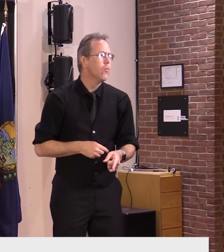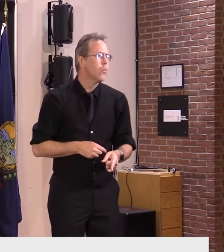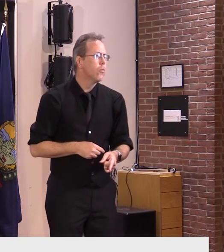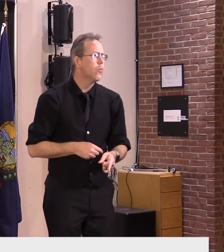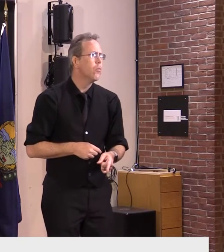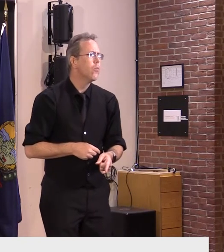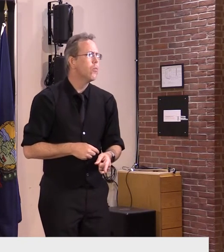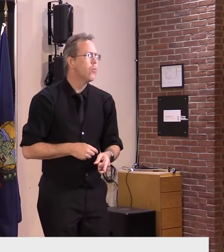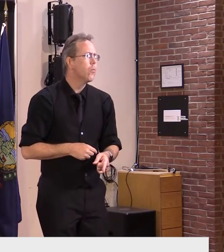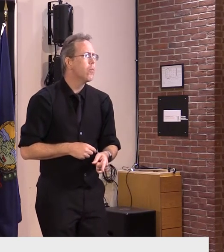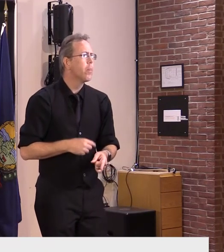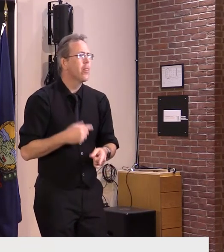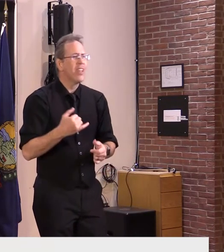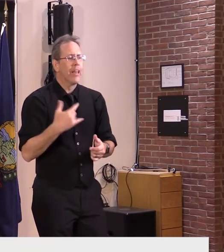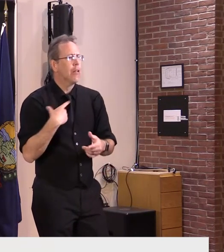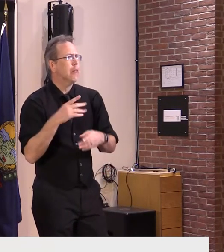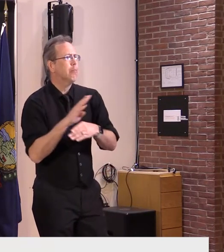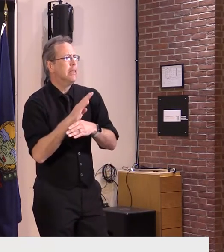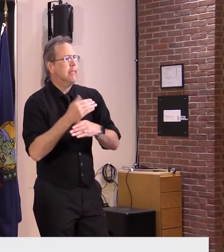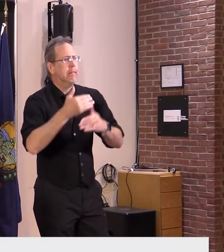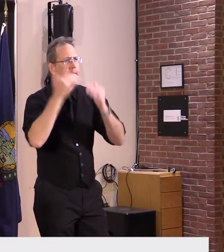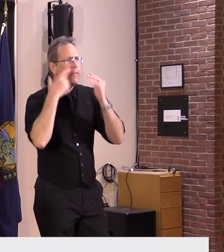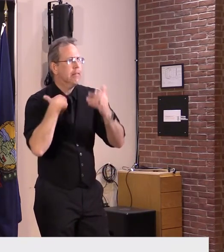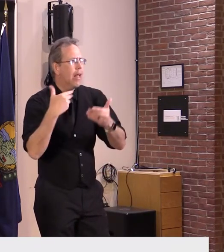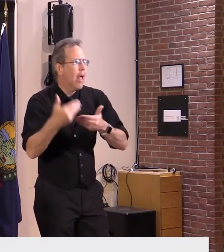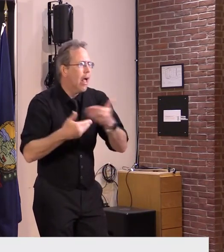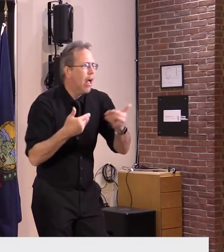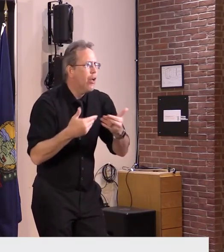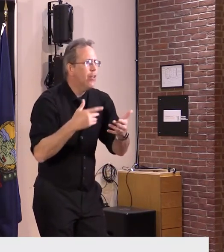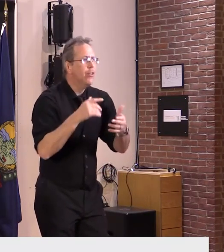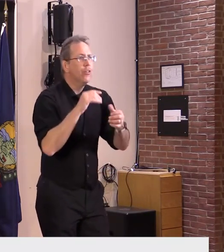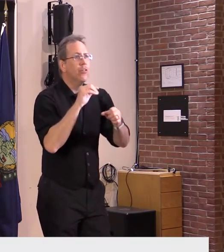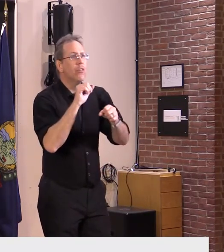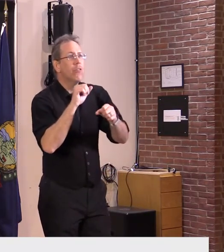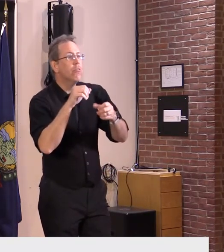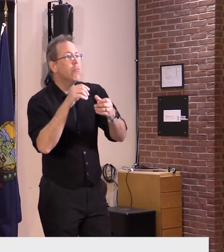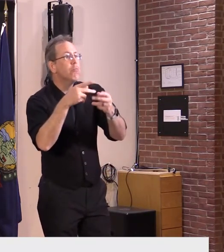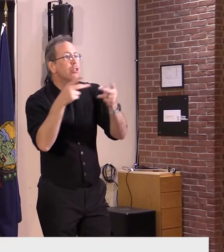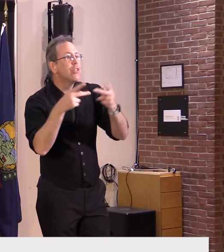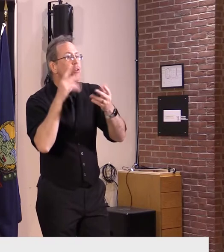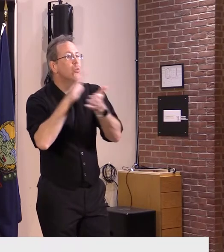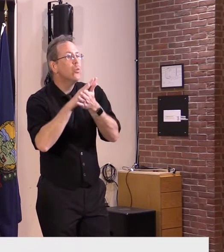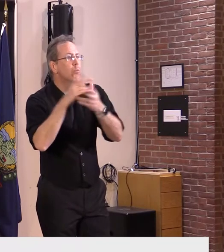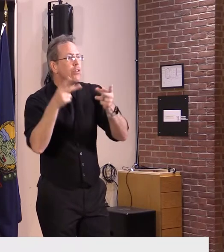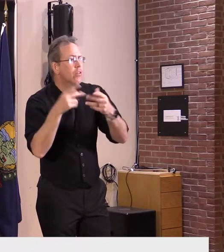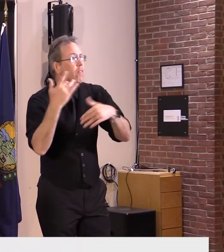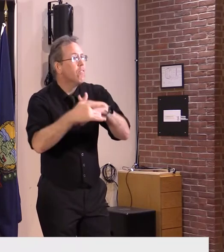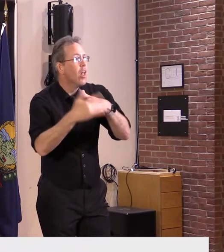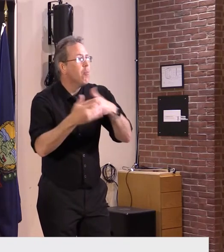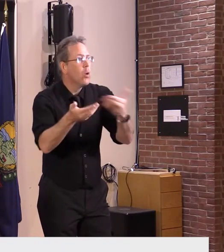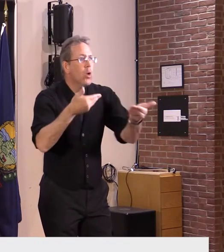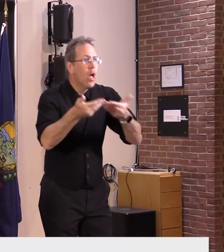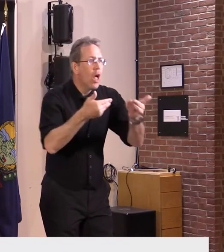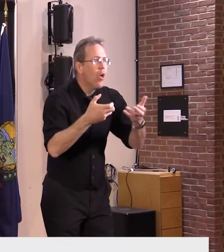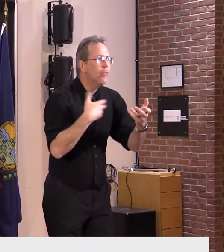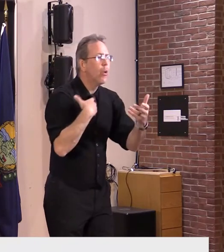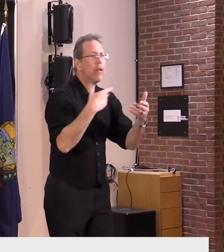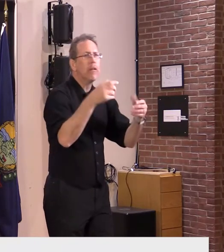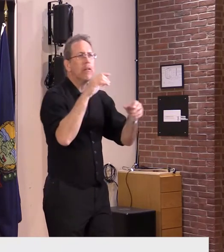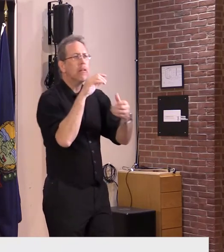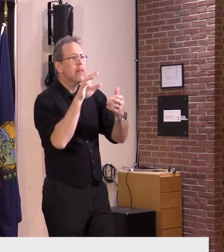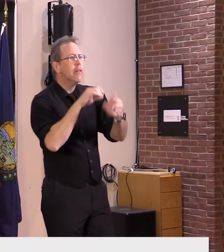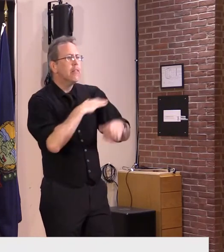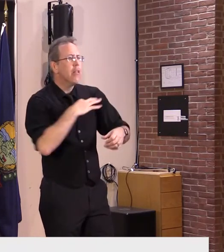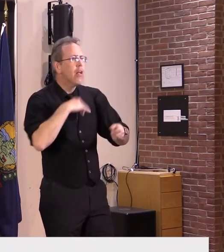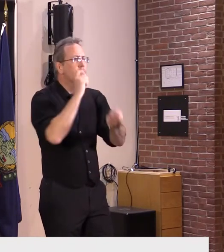hiring, announcing of school positions, you know, retooling staff, things like that. What are you hearing from the